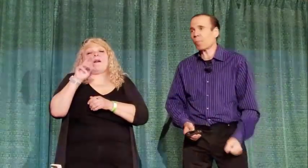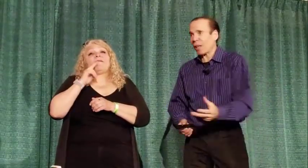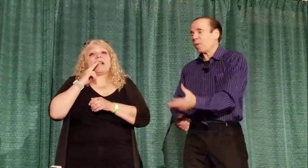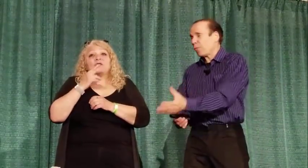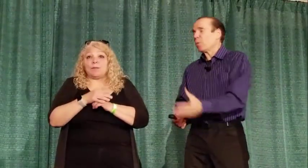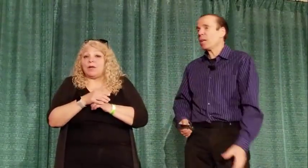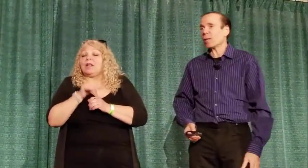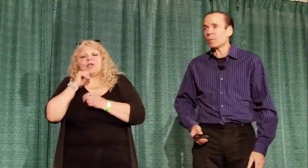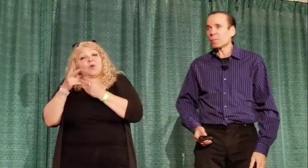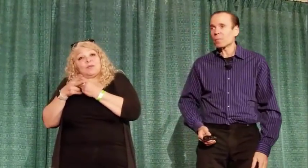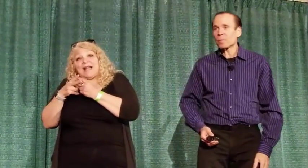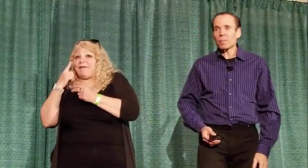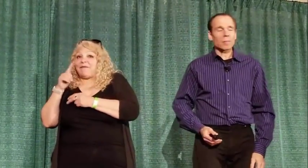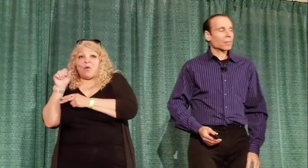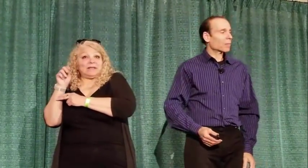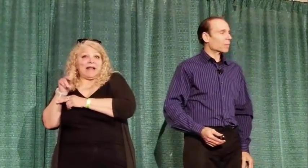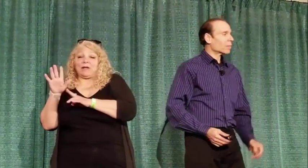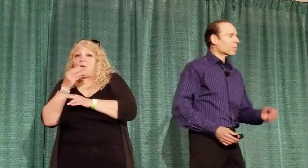on them. Save them for your meal.